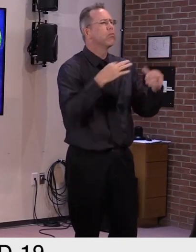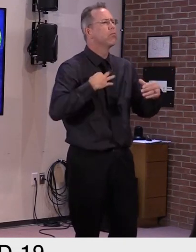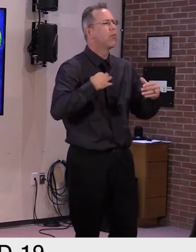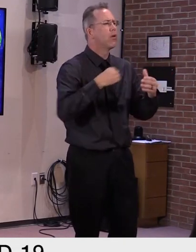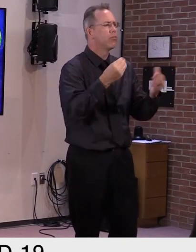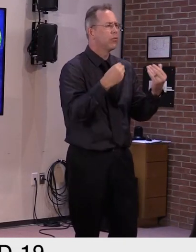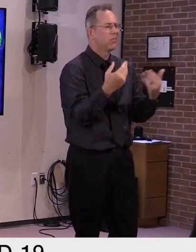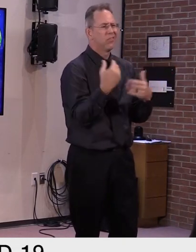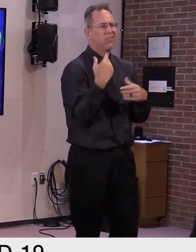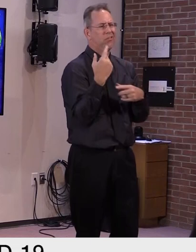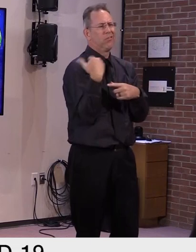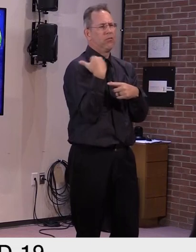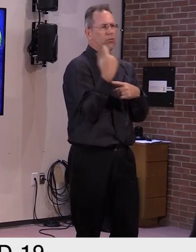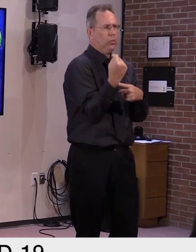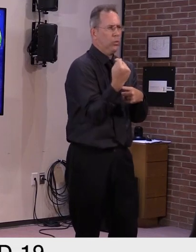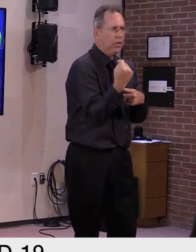application,